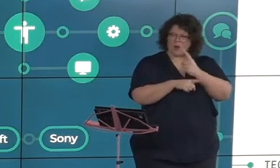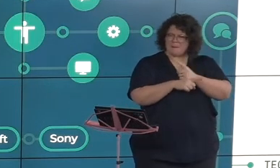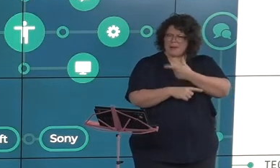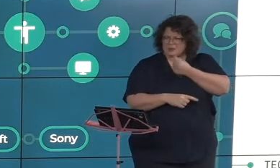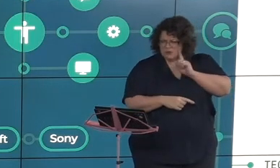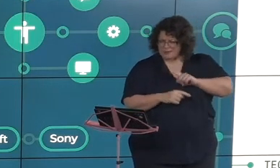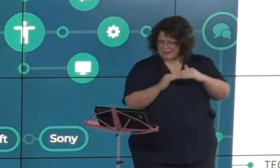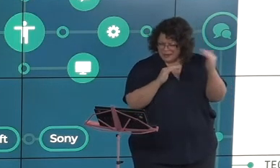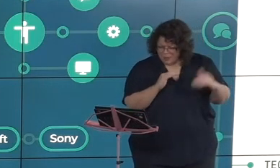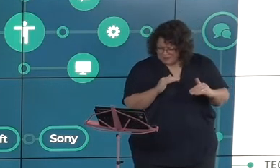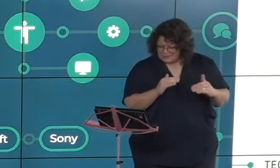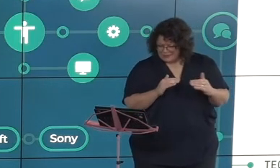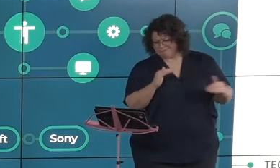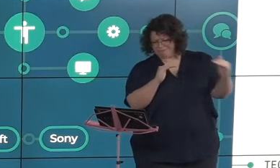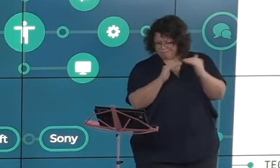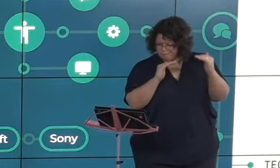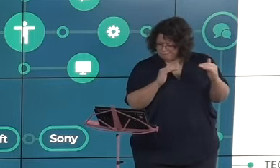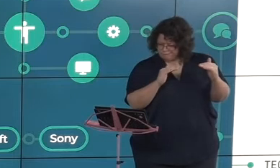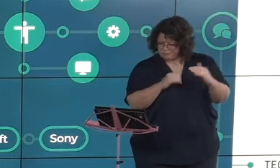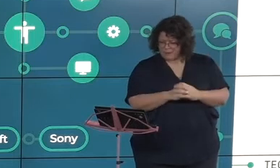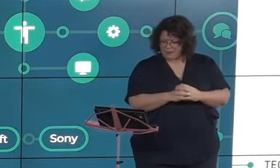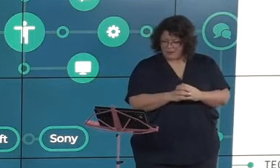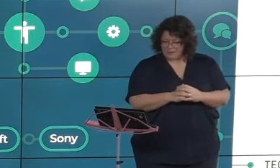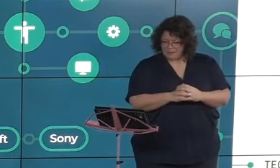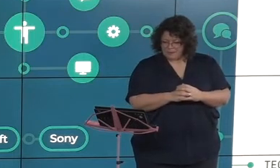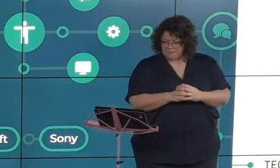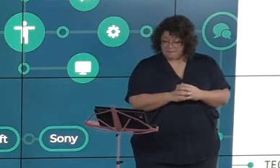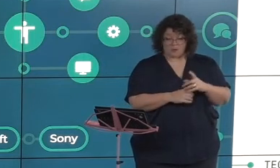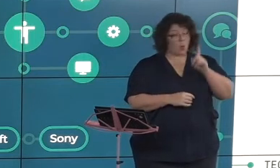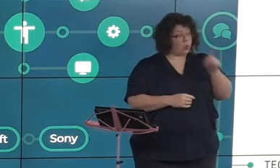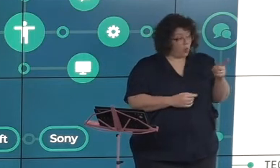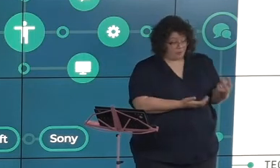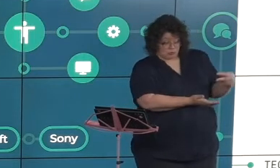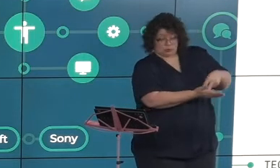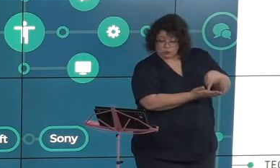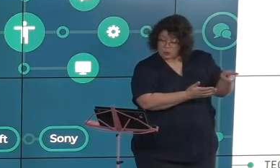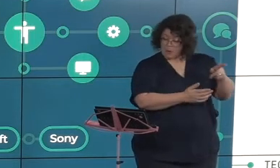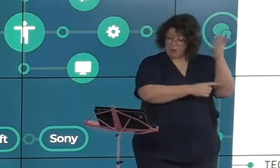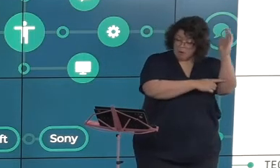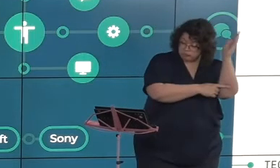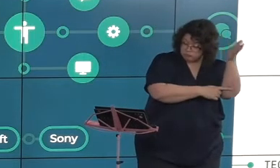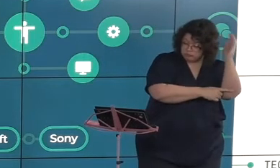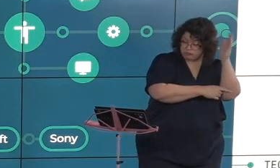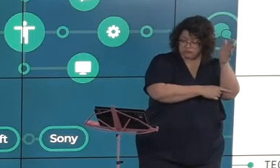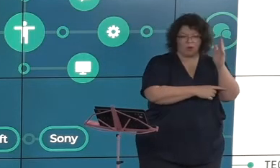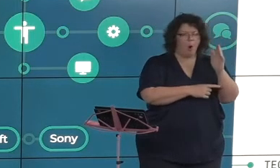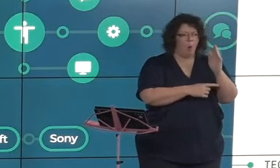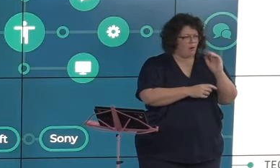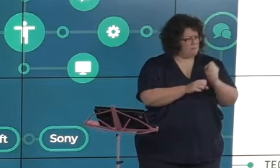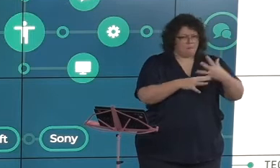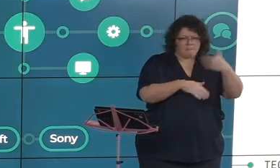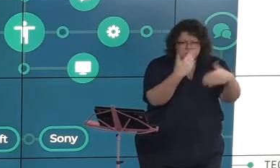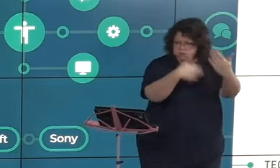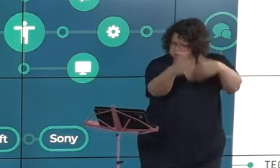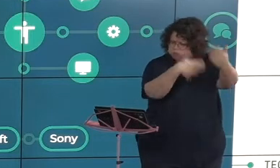and amplified the conversation. And that is what the Valuable 500 exists to do, essentially to try and find 500